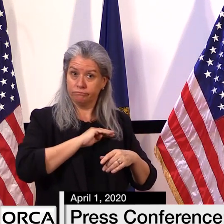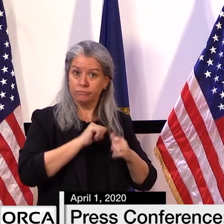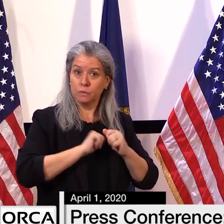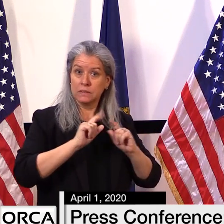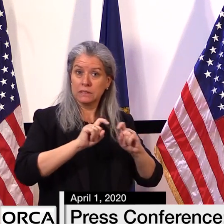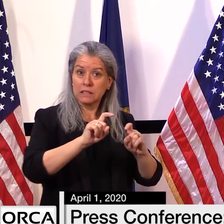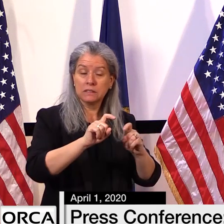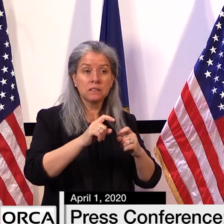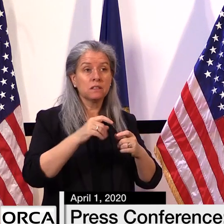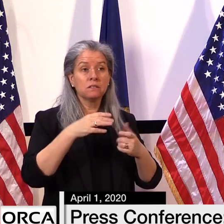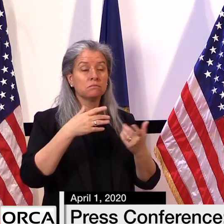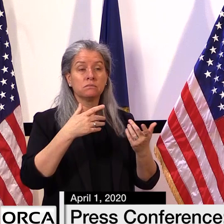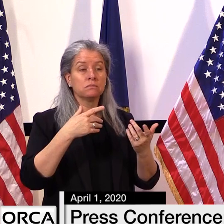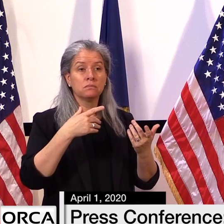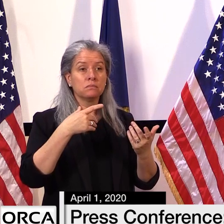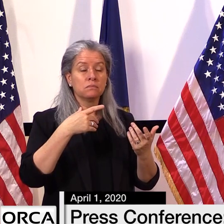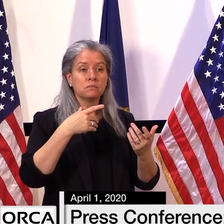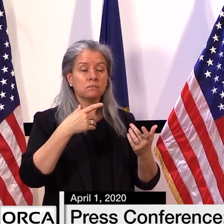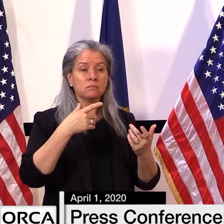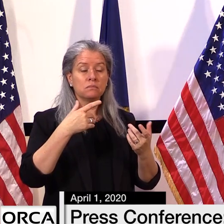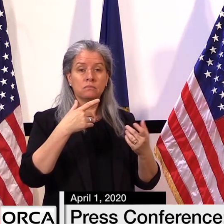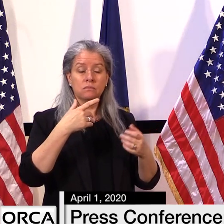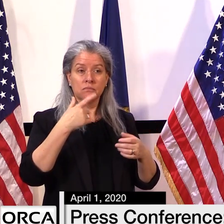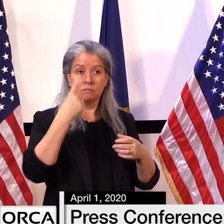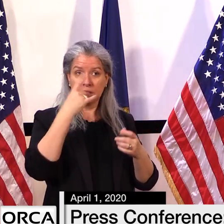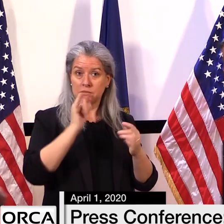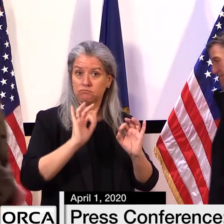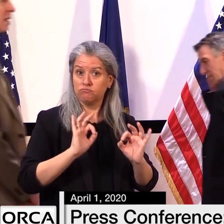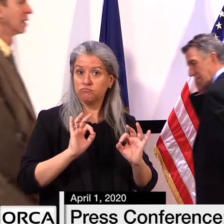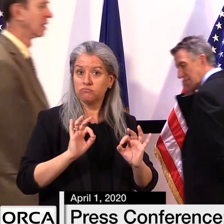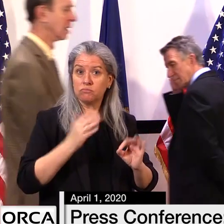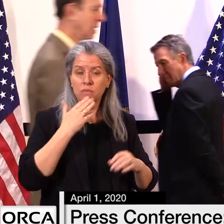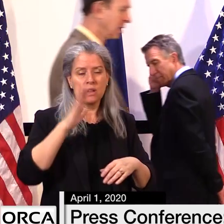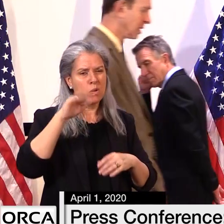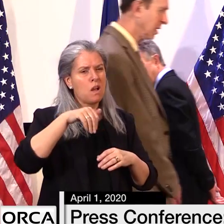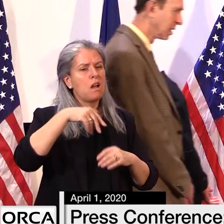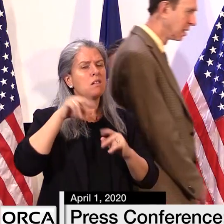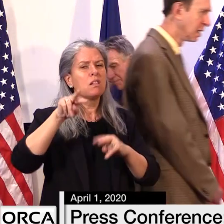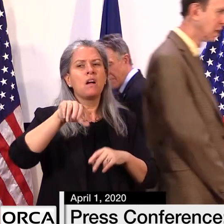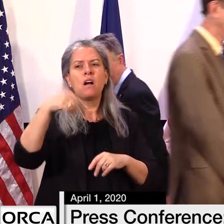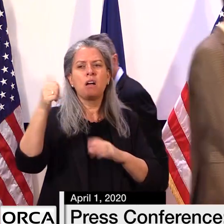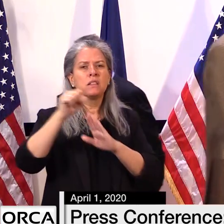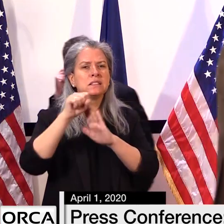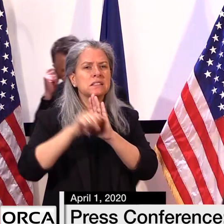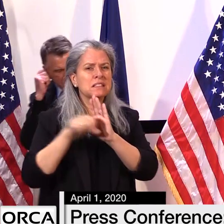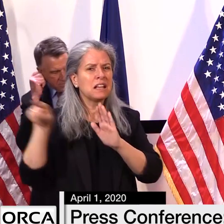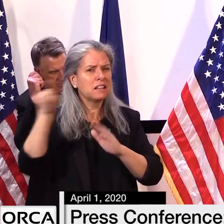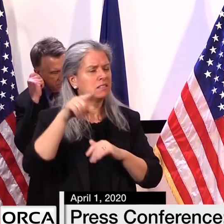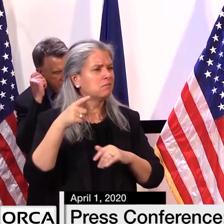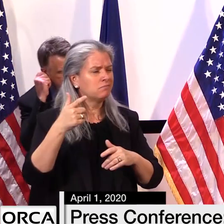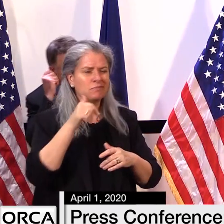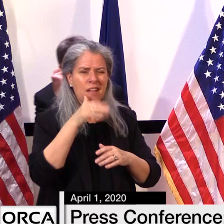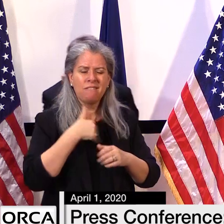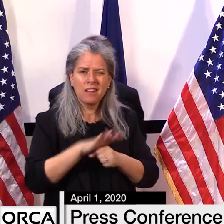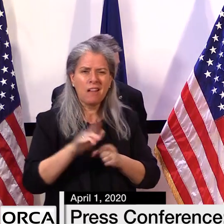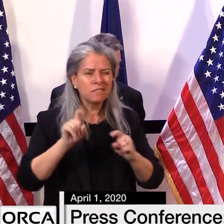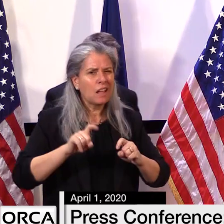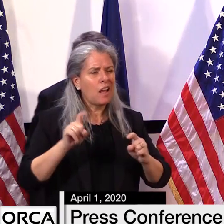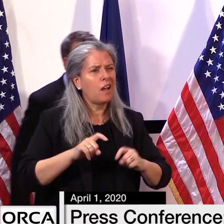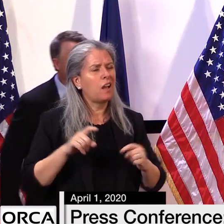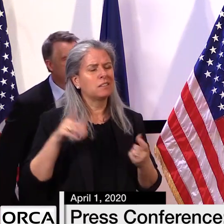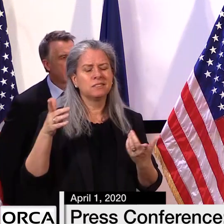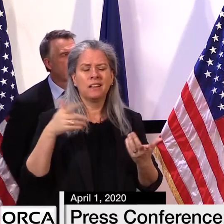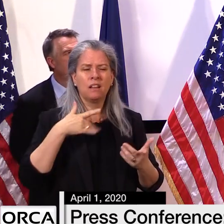anticipate staying satisfied with the testing ability of the state? I know many states have reported difficulty getting test supplies, difficulty